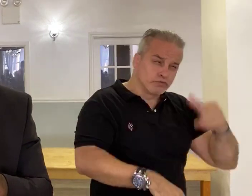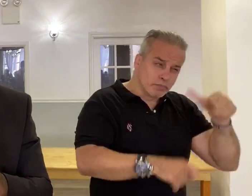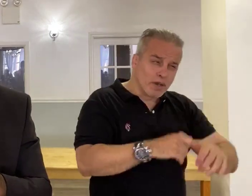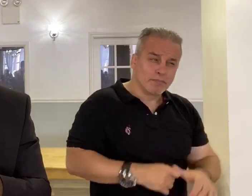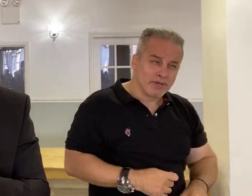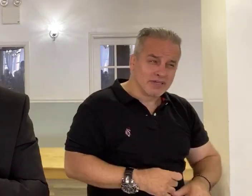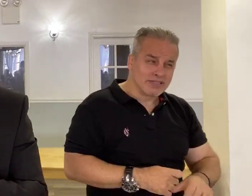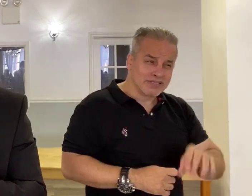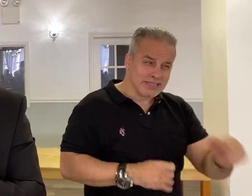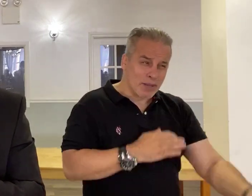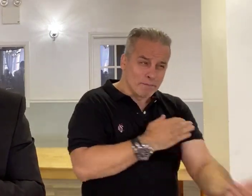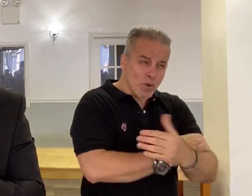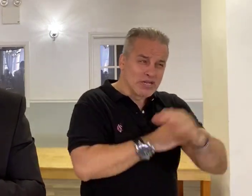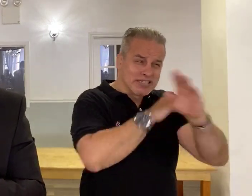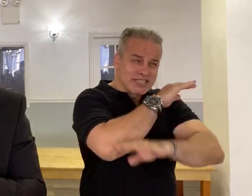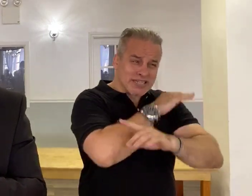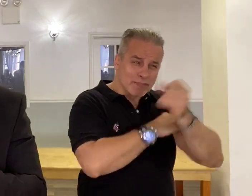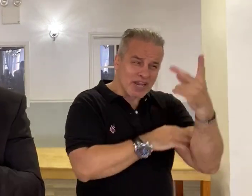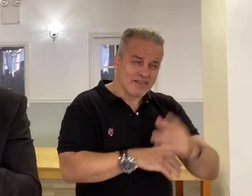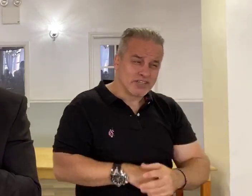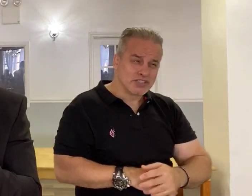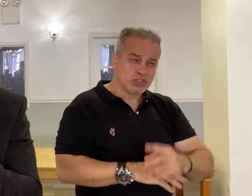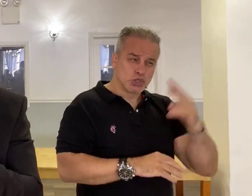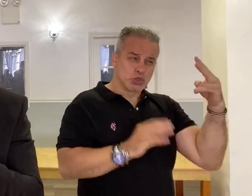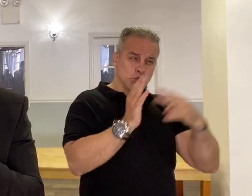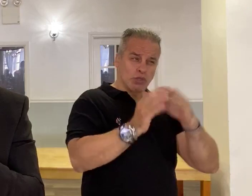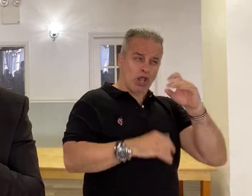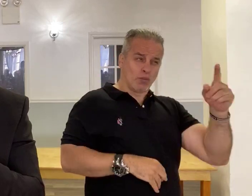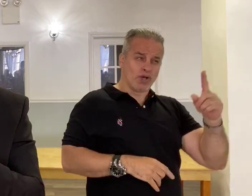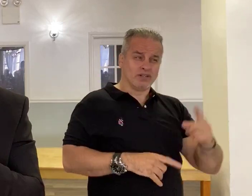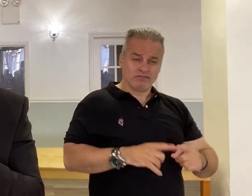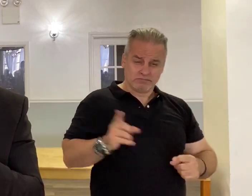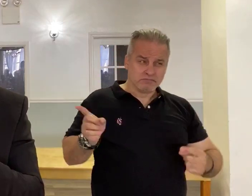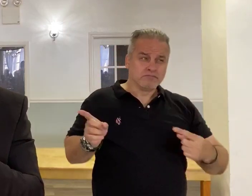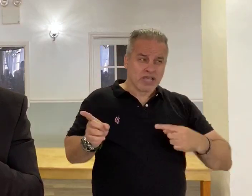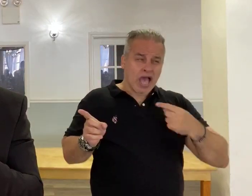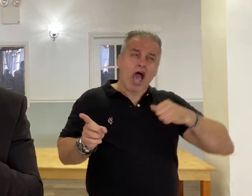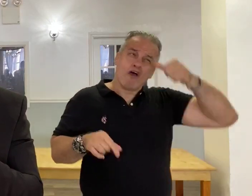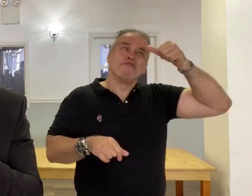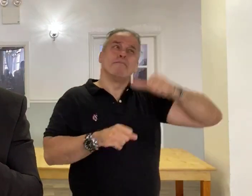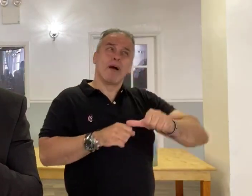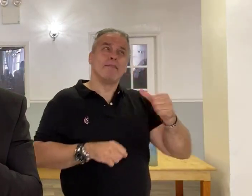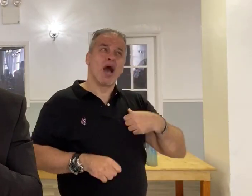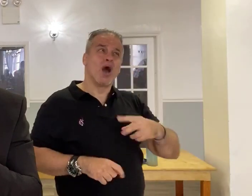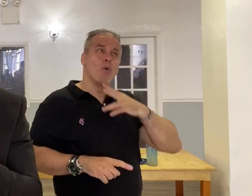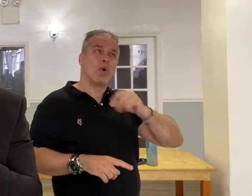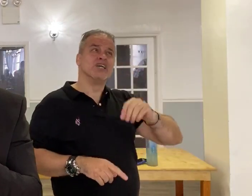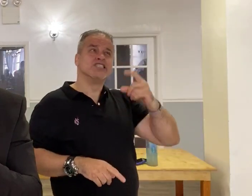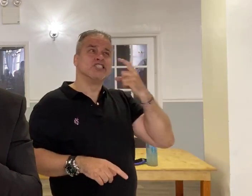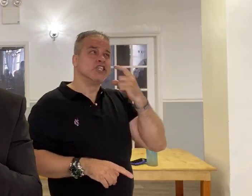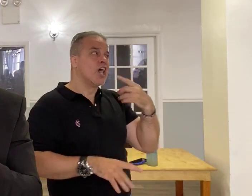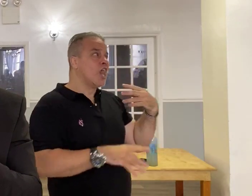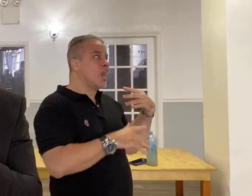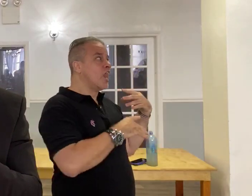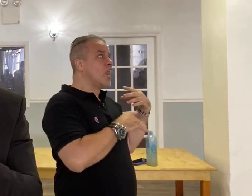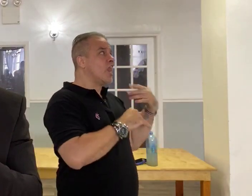Moms and dads going to work. People had no idea what was about to happen.